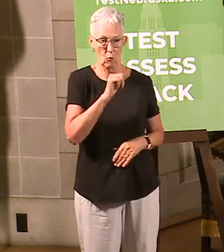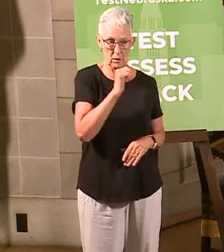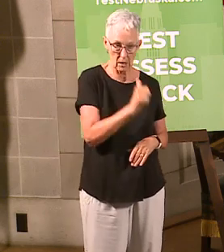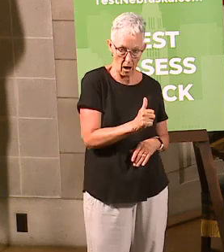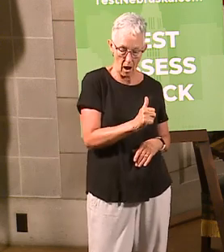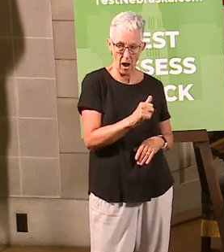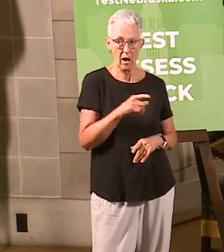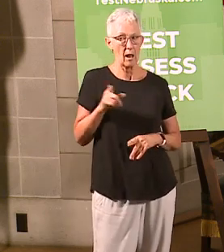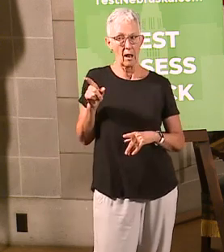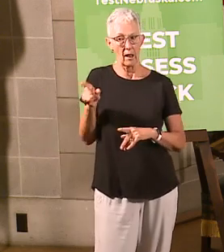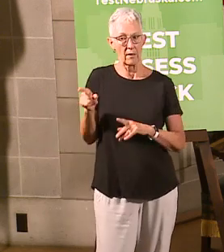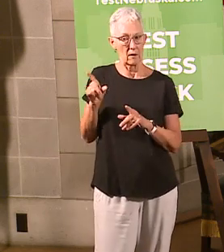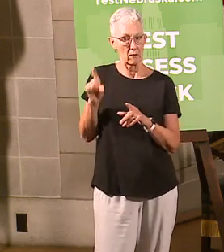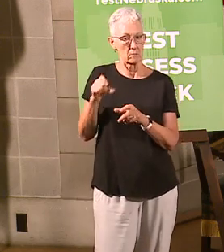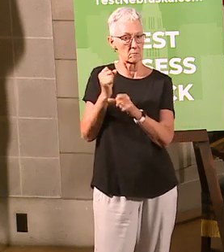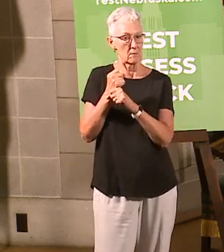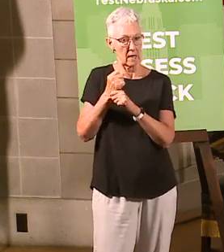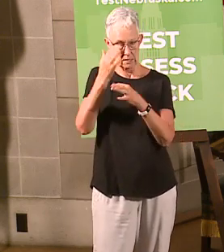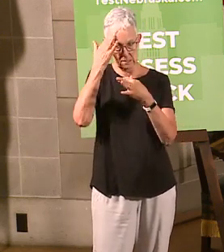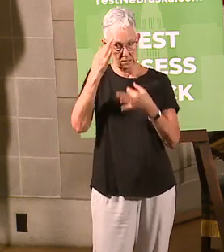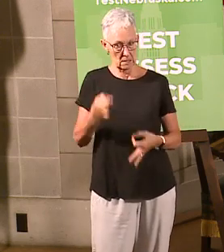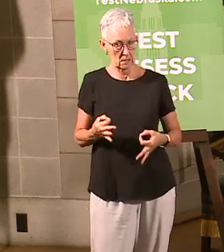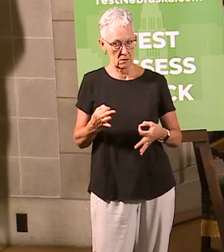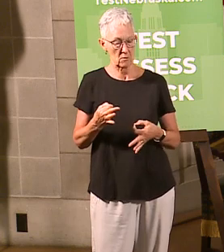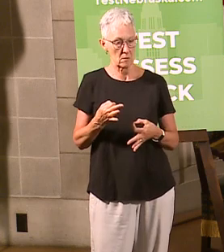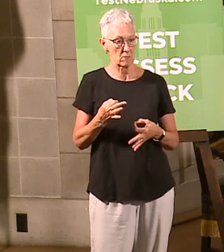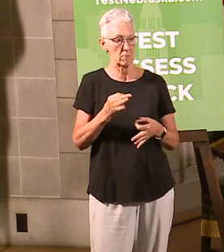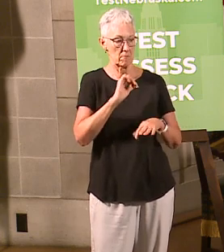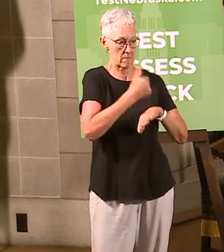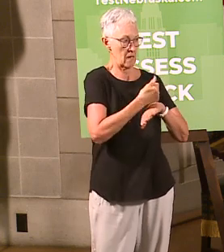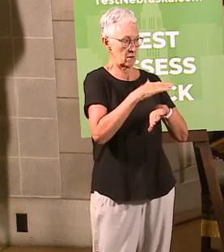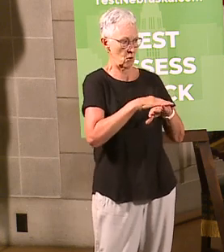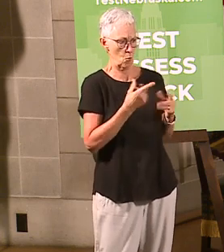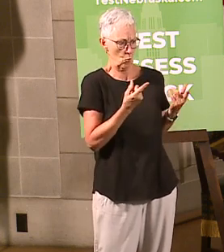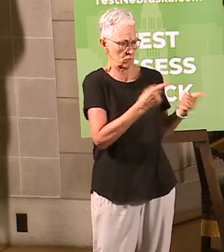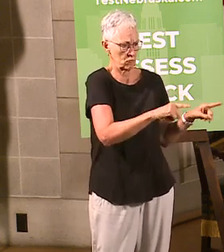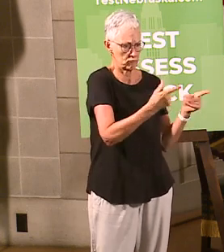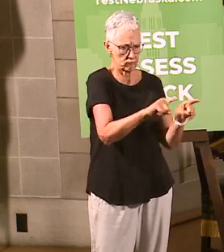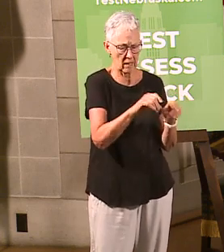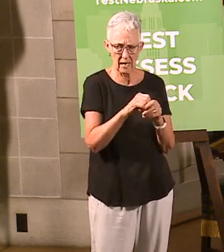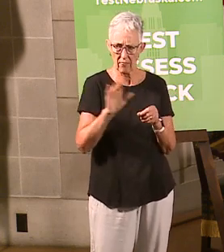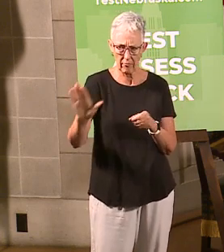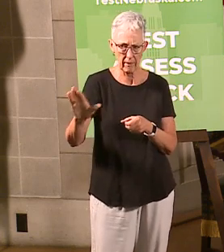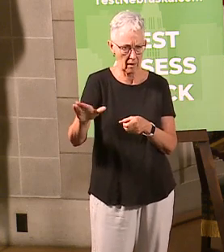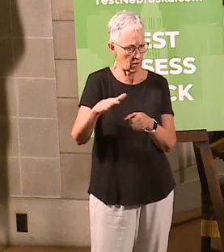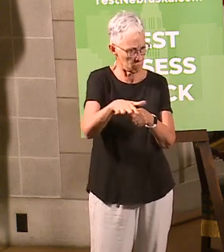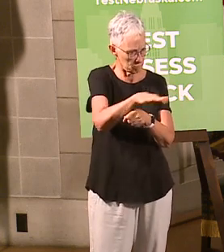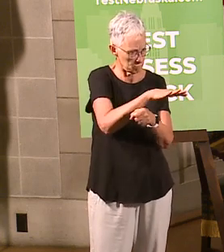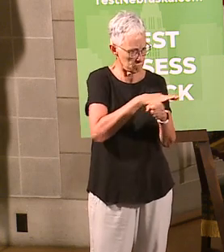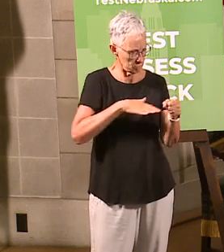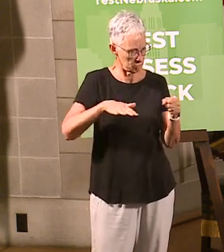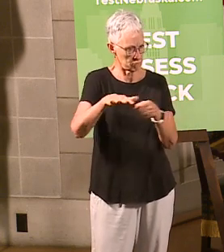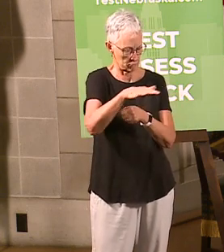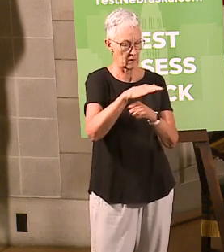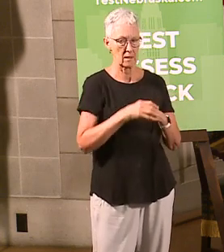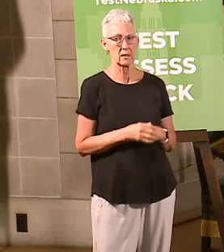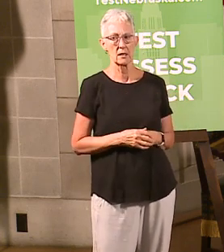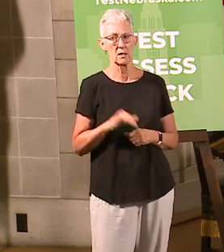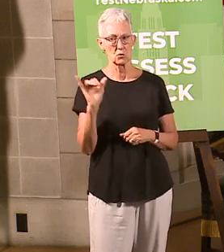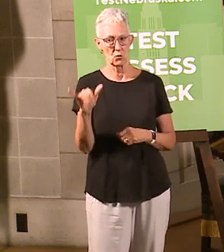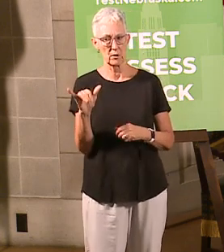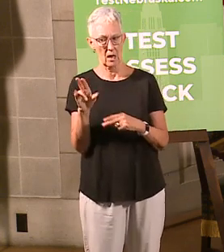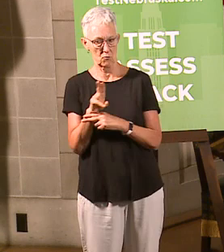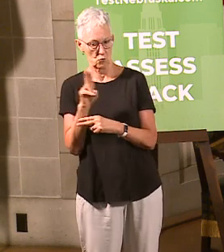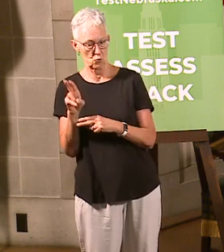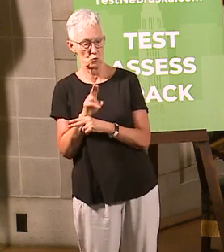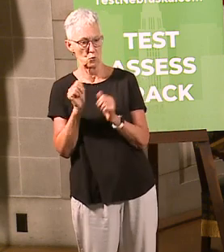phasing guidance is intended to be used by nursing homes and assisted living facilities in conjunction with the COVID resource